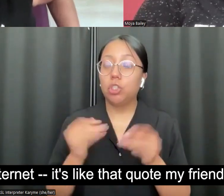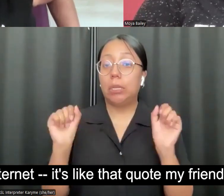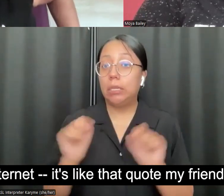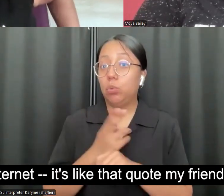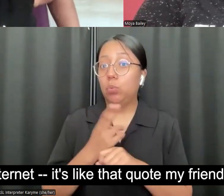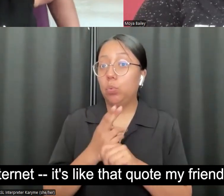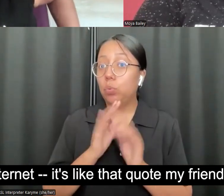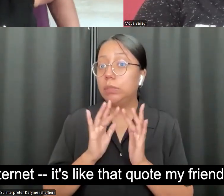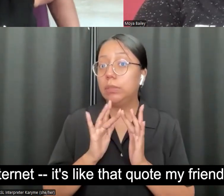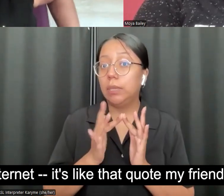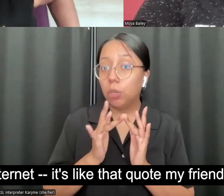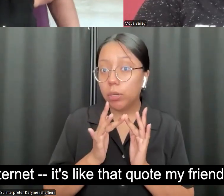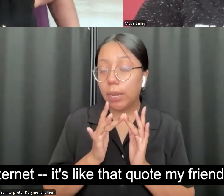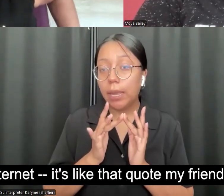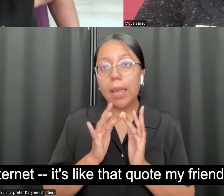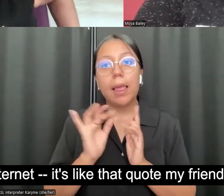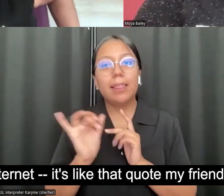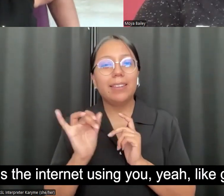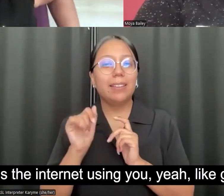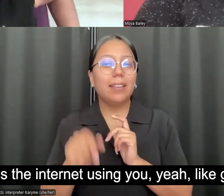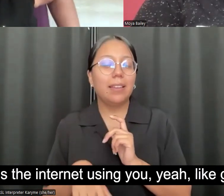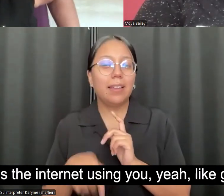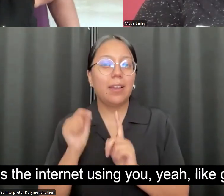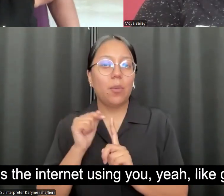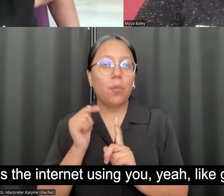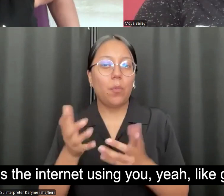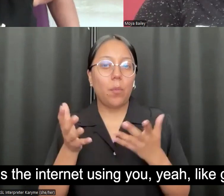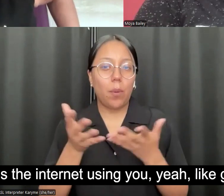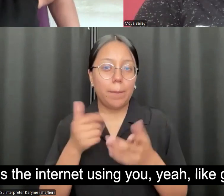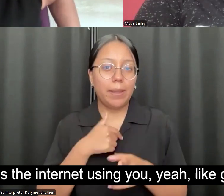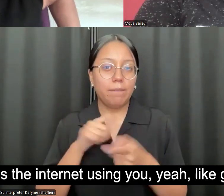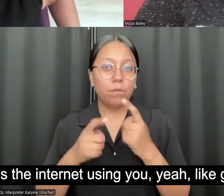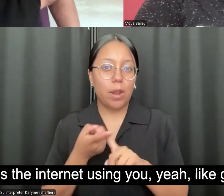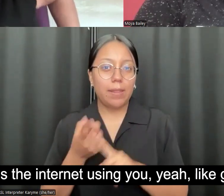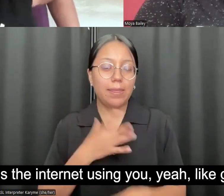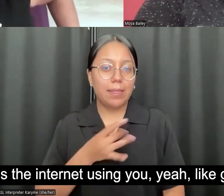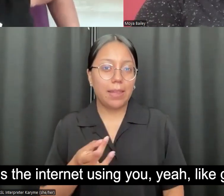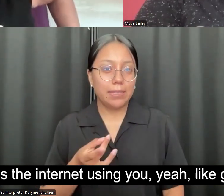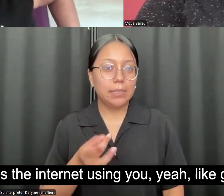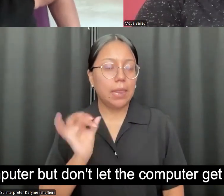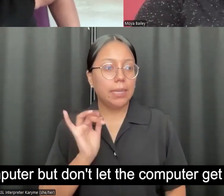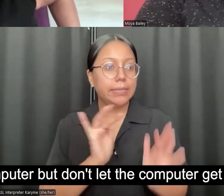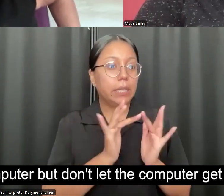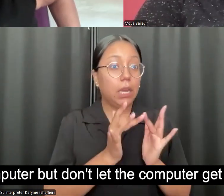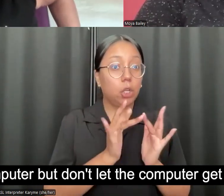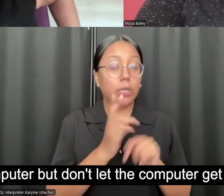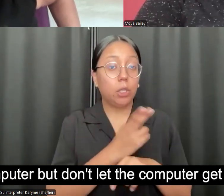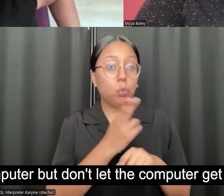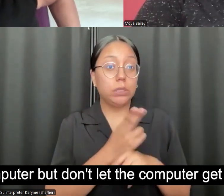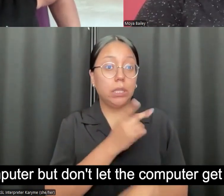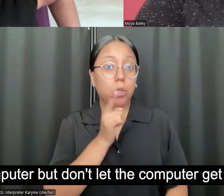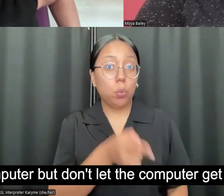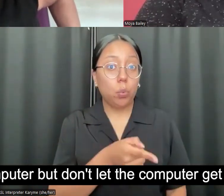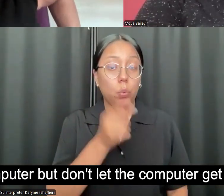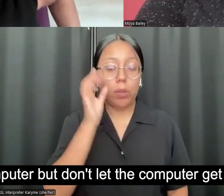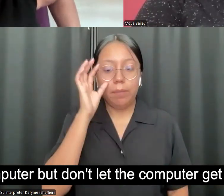that Prince quote my friend likes. It's like, like don't like is the internet using you? I'm messing it up. But it's like, yeah, like get on the computer,